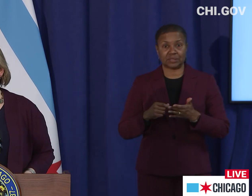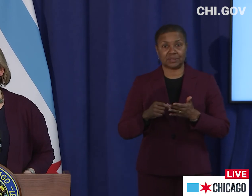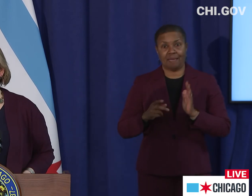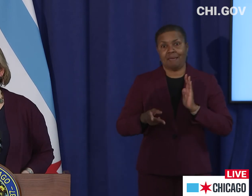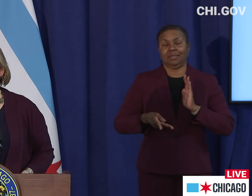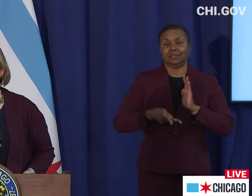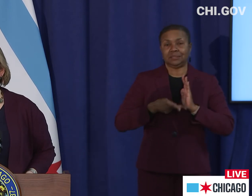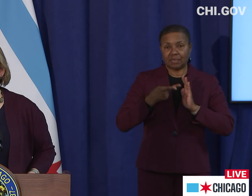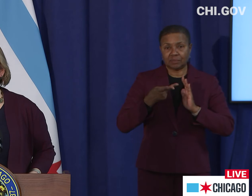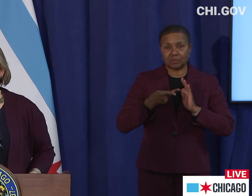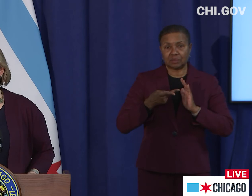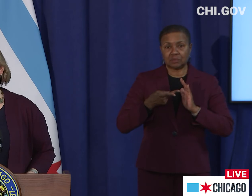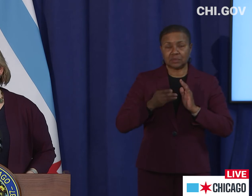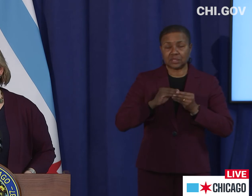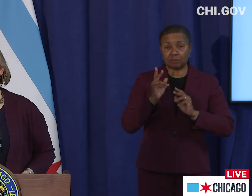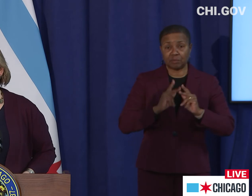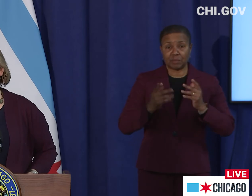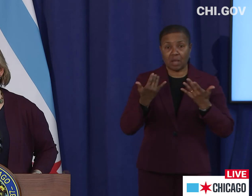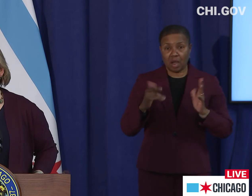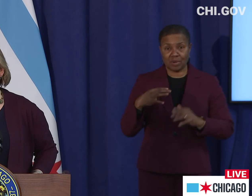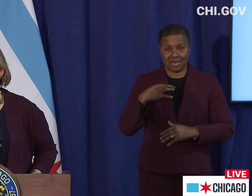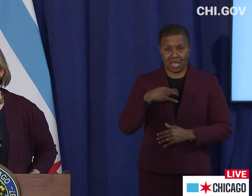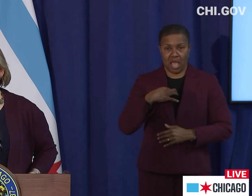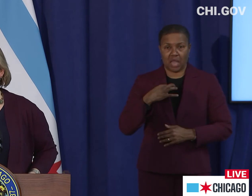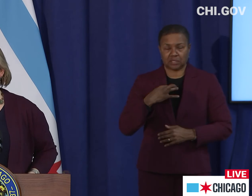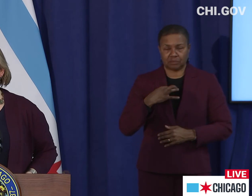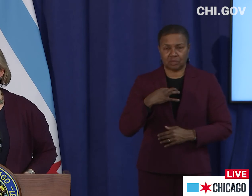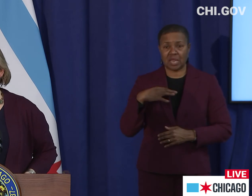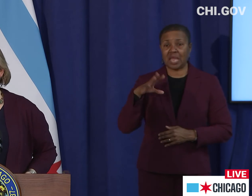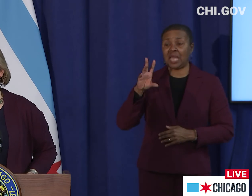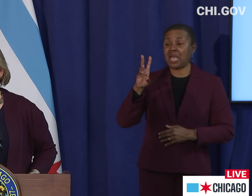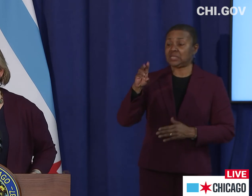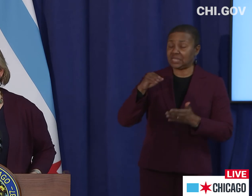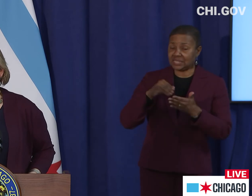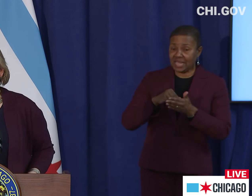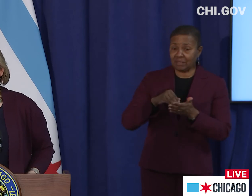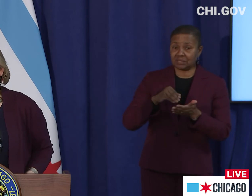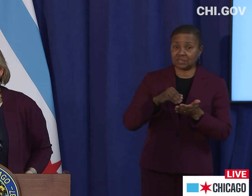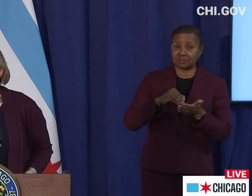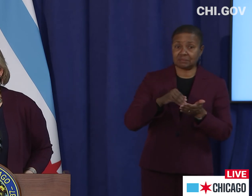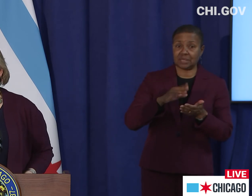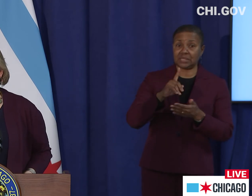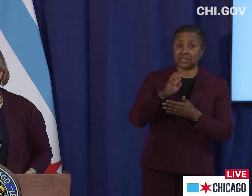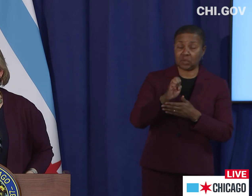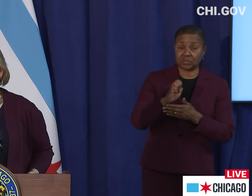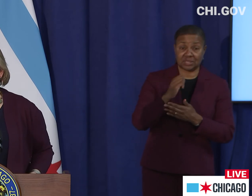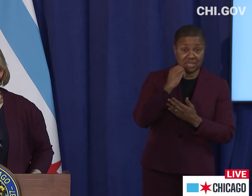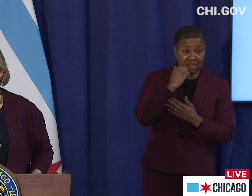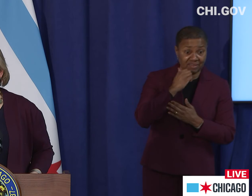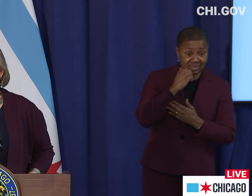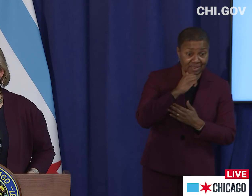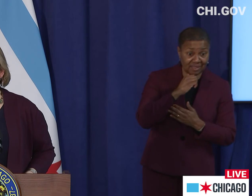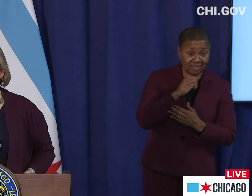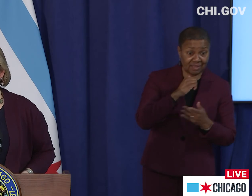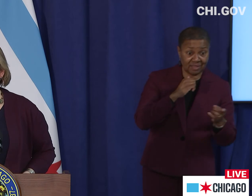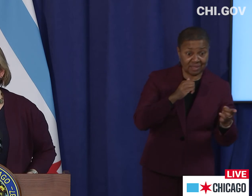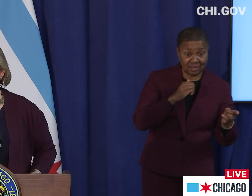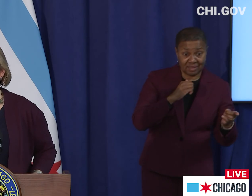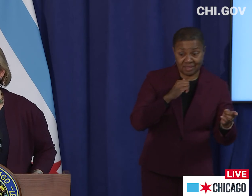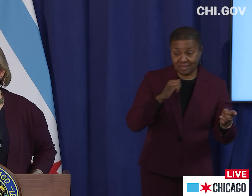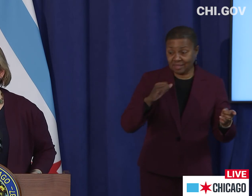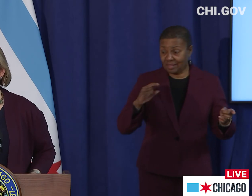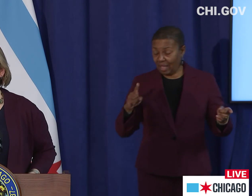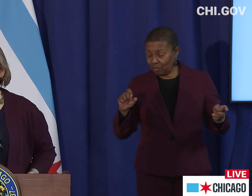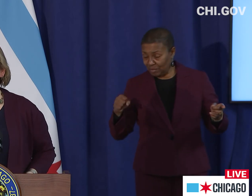the number of people that are already eligible. 6,000 doses of vaccine a day just for me doesn't match up against